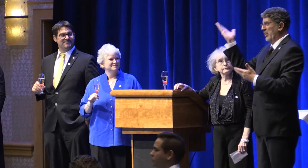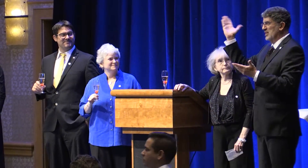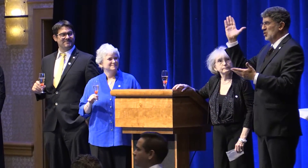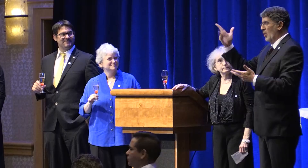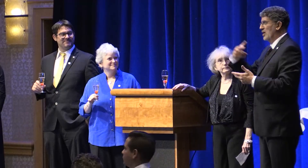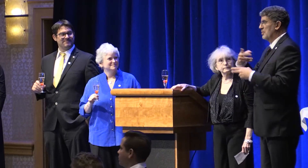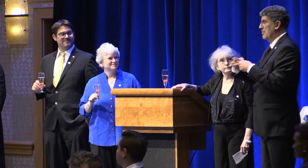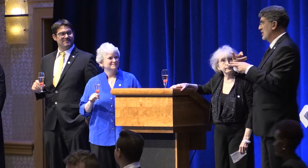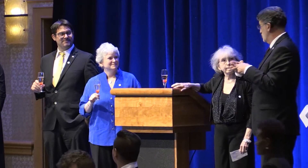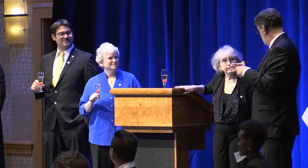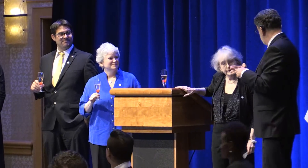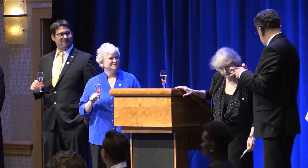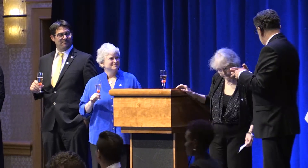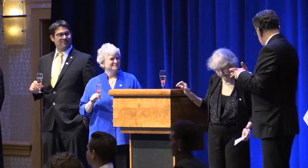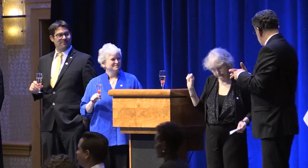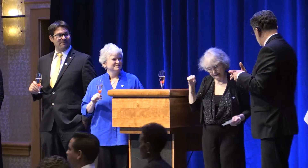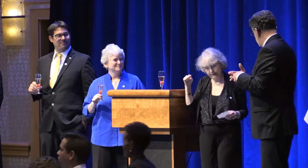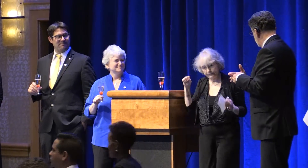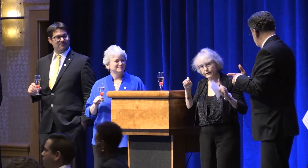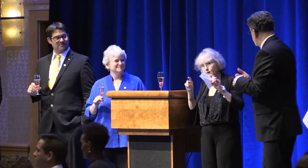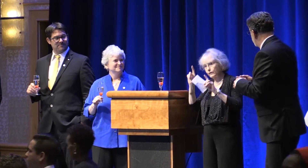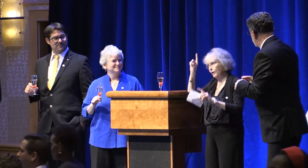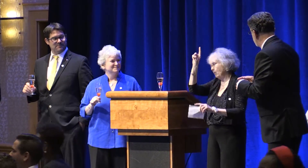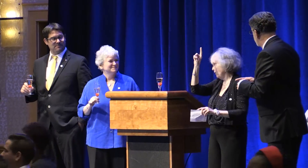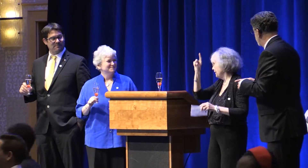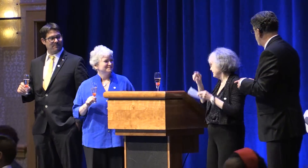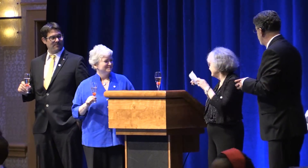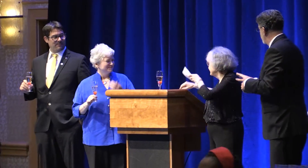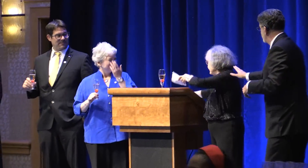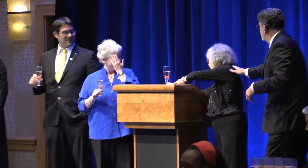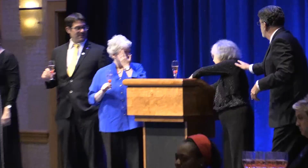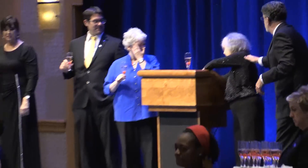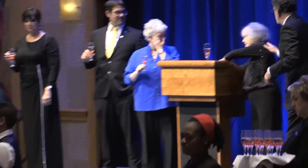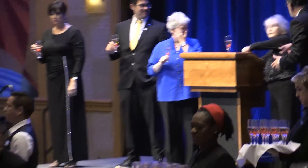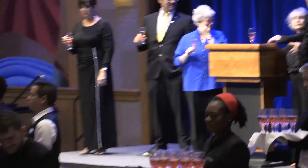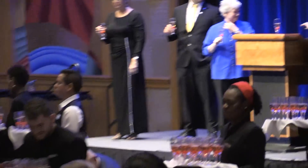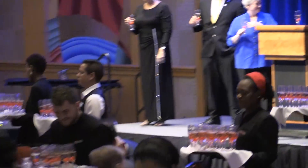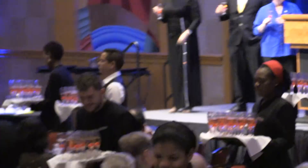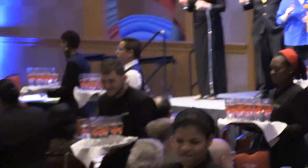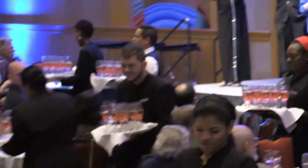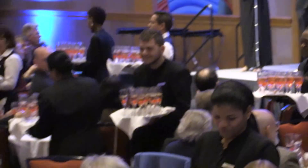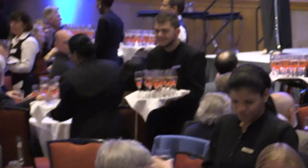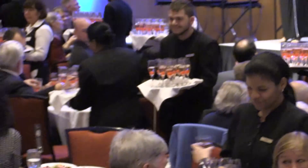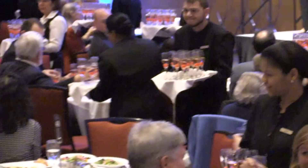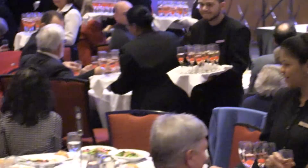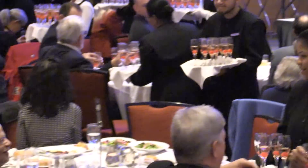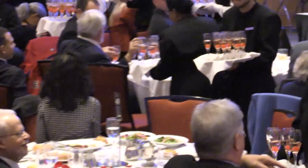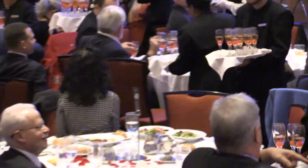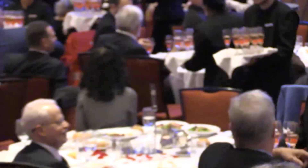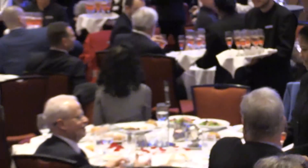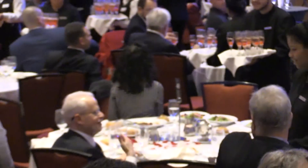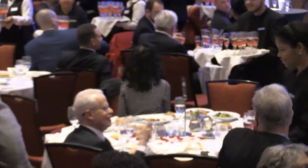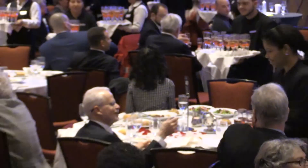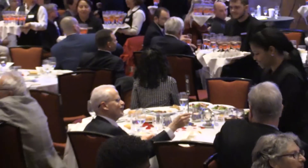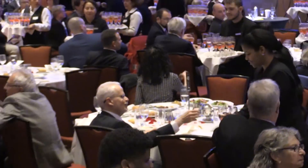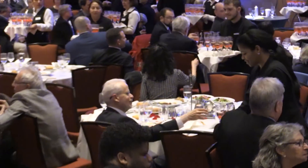Sheila has several things that she would like to say before we toast. That is true. Would you like to stand up, Sheila?